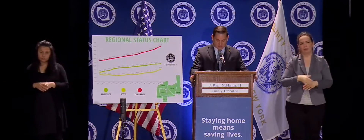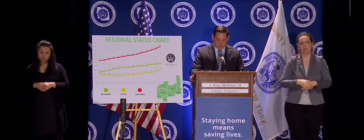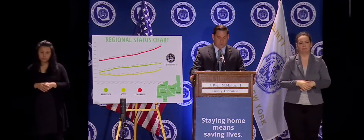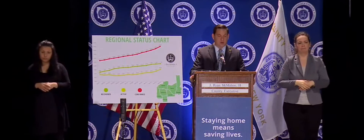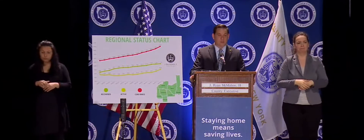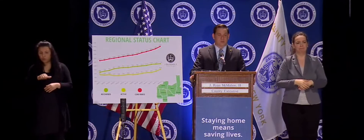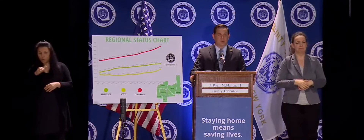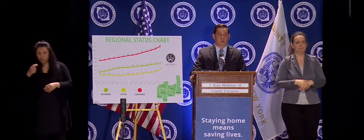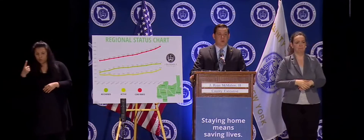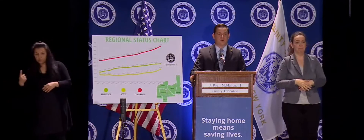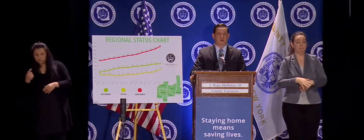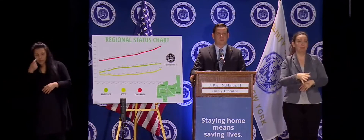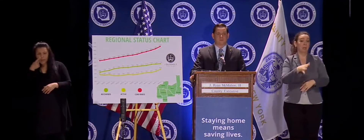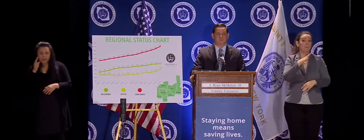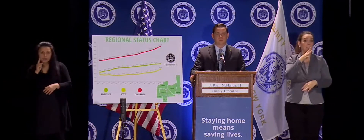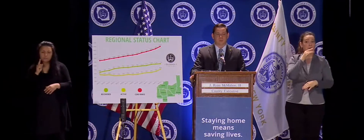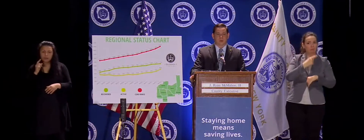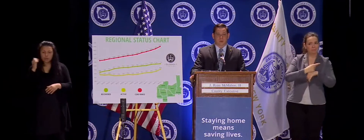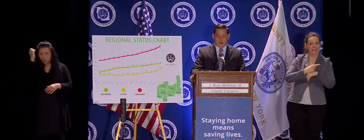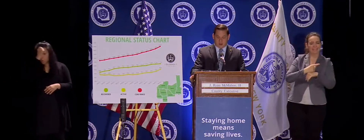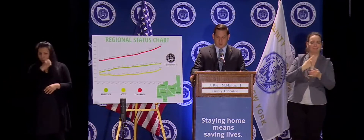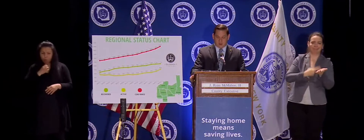we now have 1,200 people in quarantine.